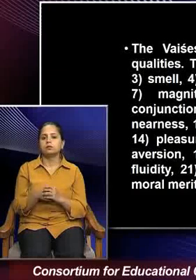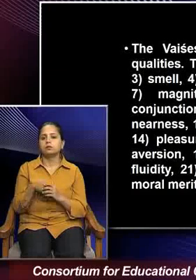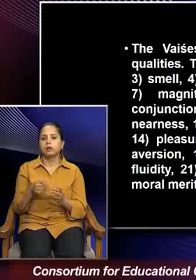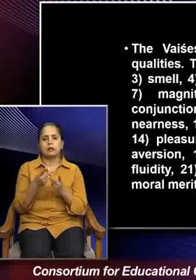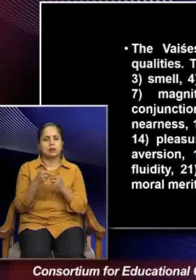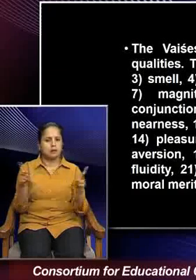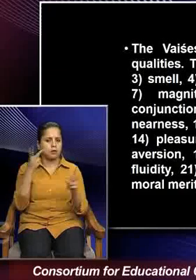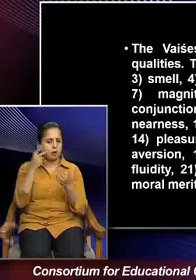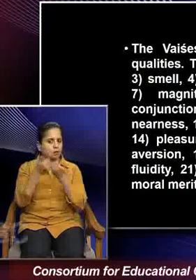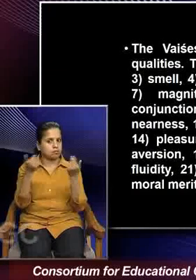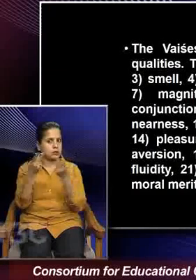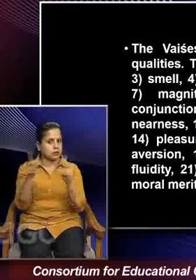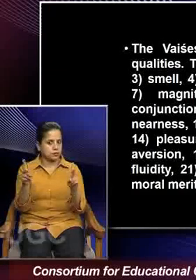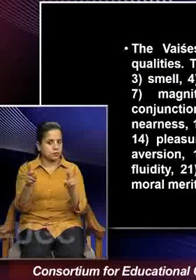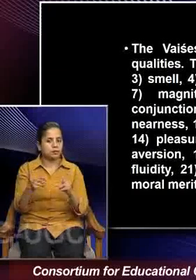distinctness,